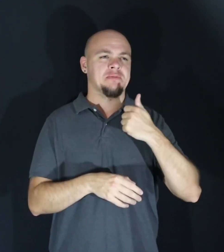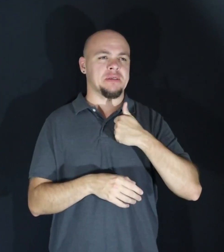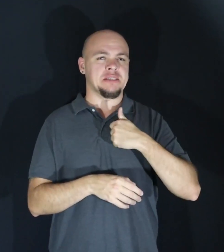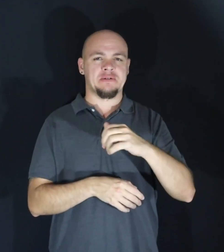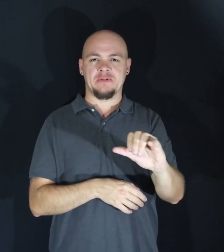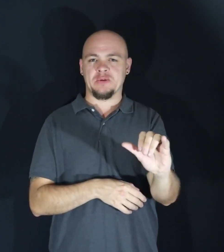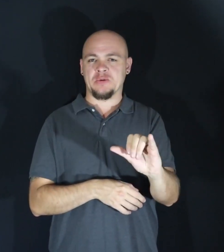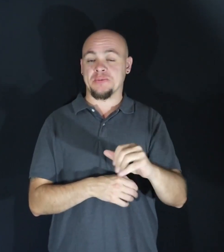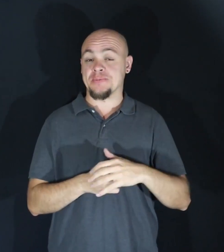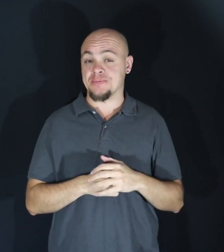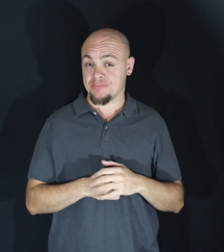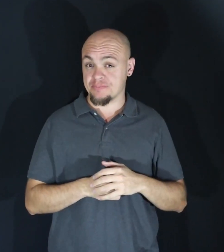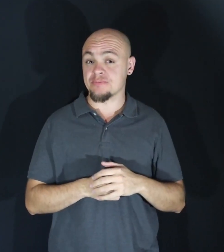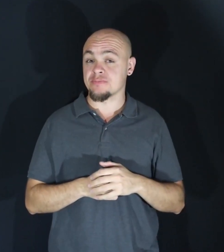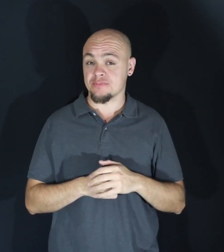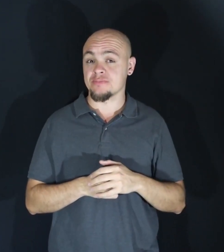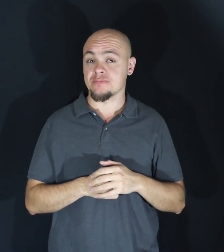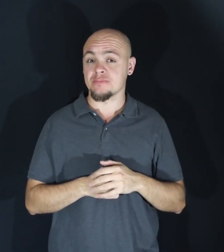Coming out,